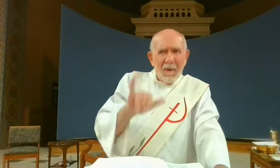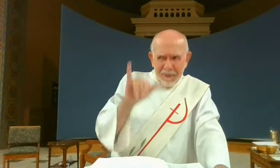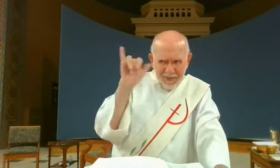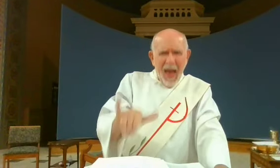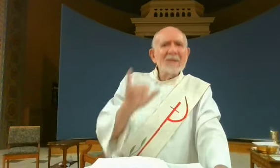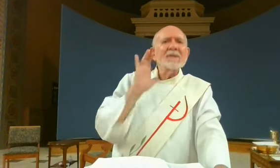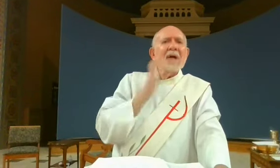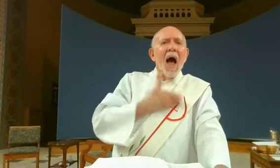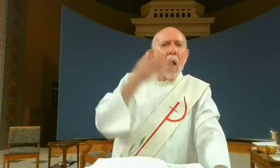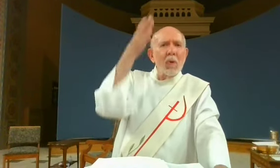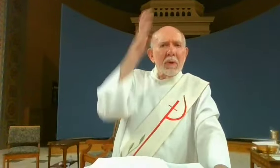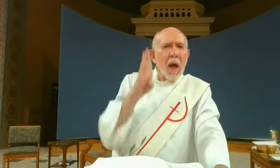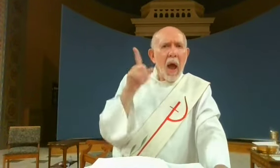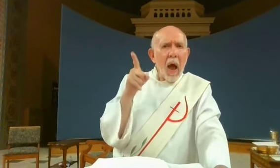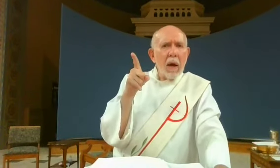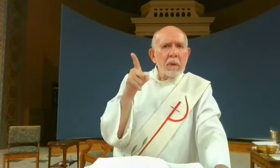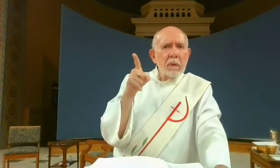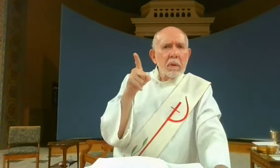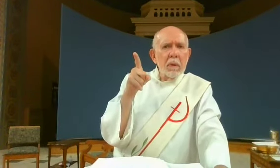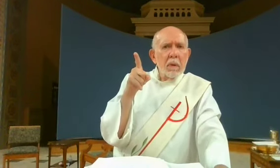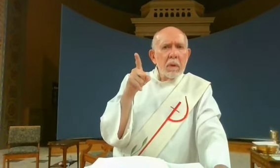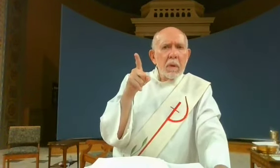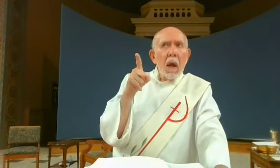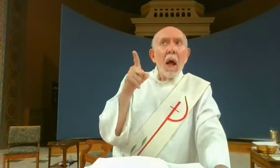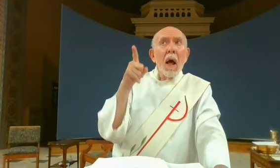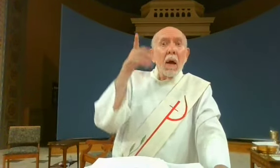Oh, and that is our God.